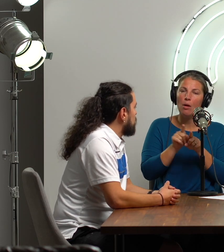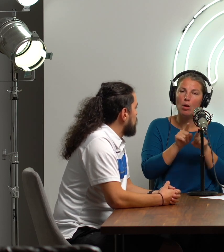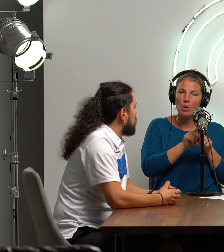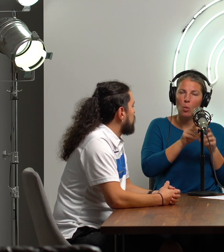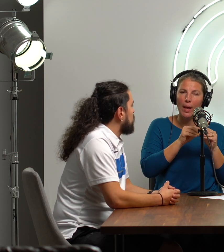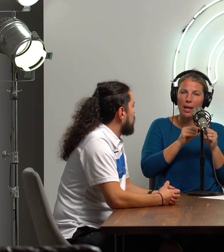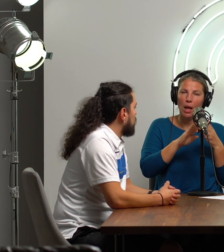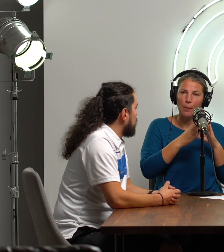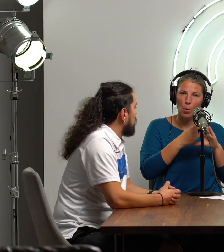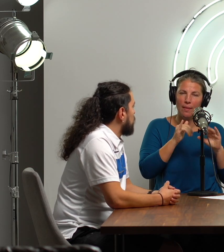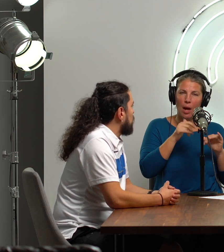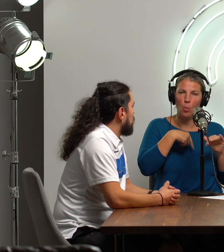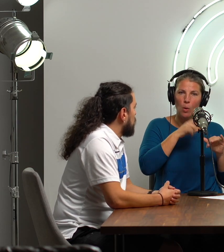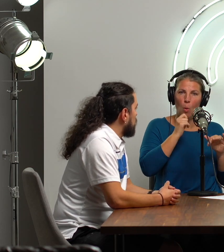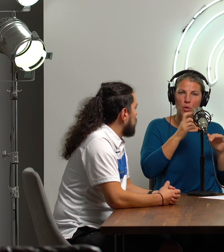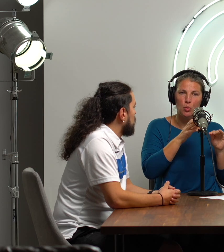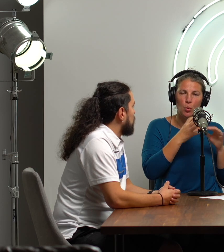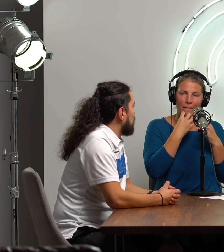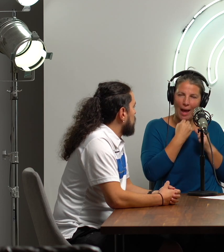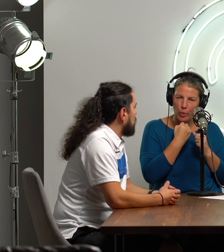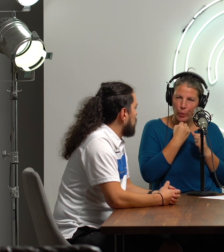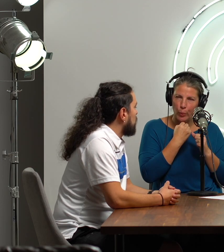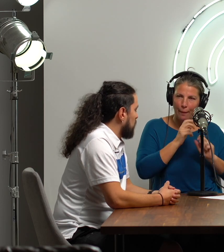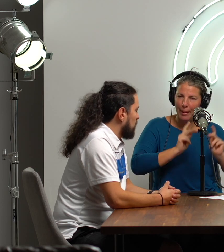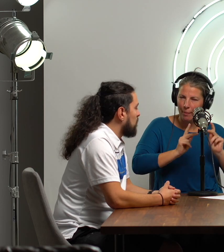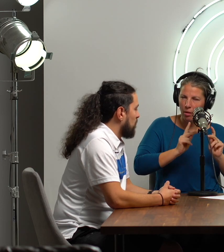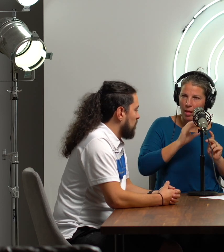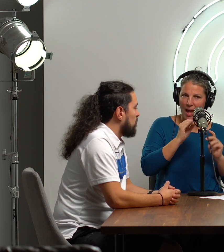that wants to value people and how god has wired us